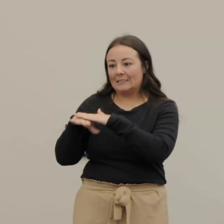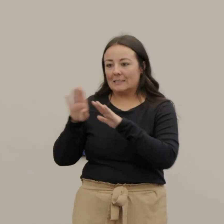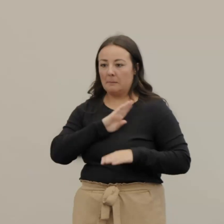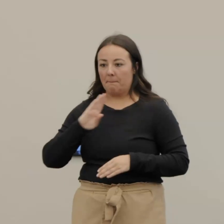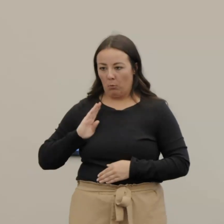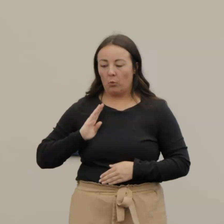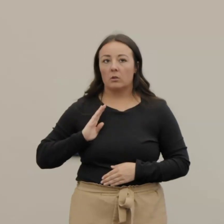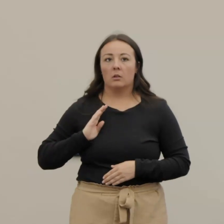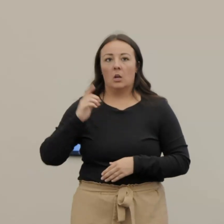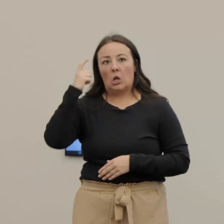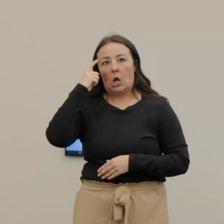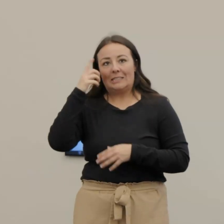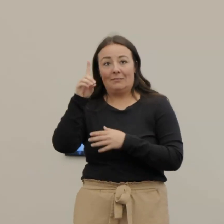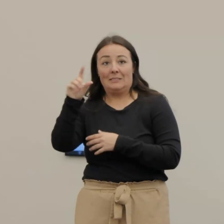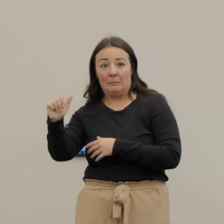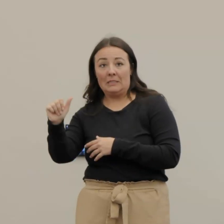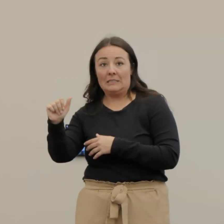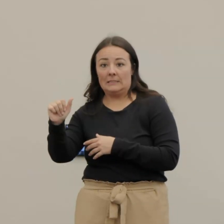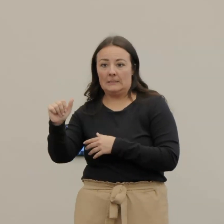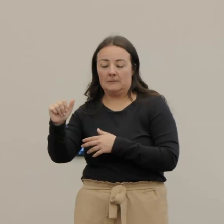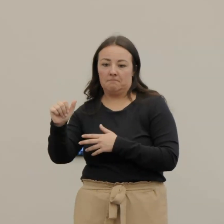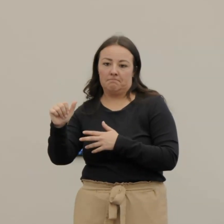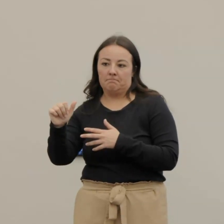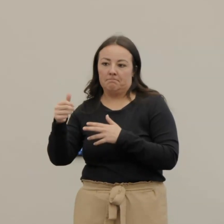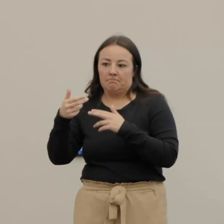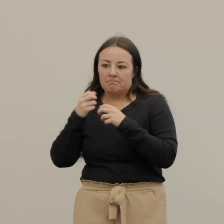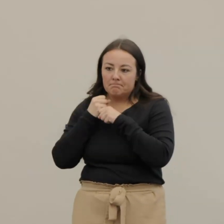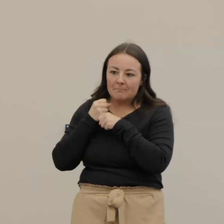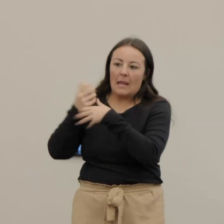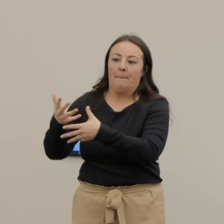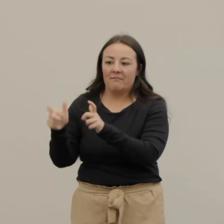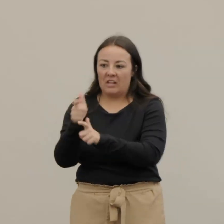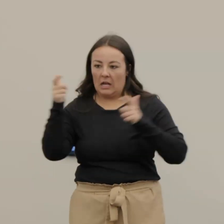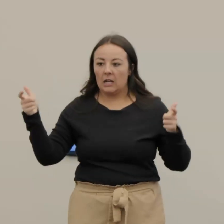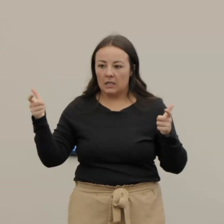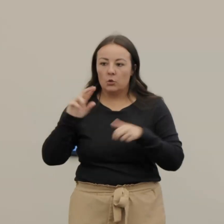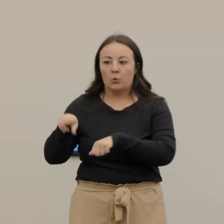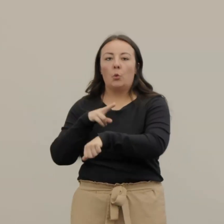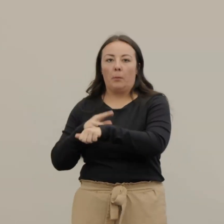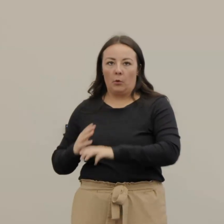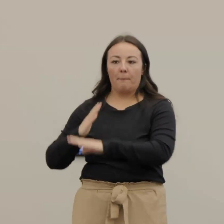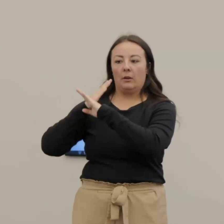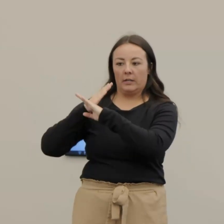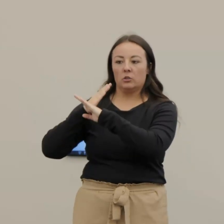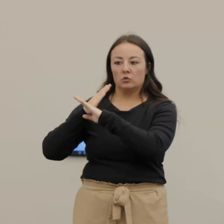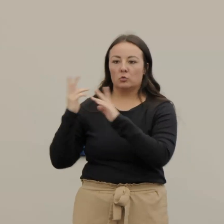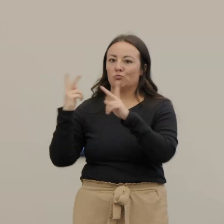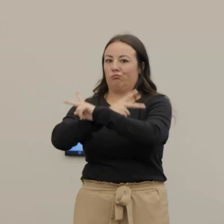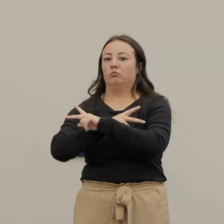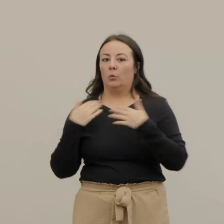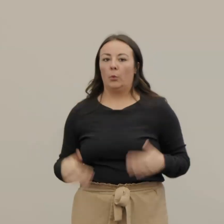disabilities amplify normal barriers. So something that you and I will tolerate on a